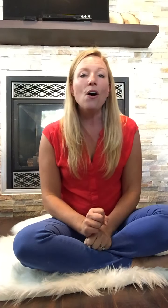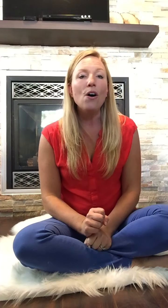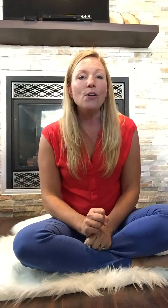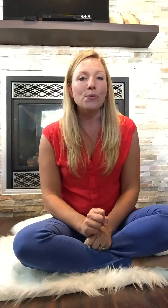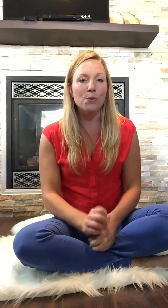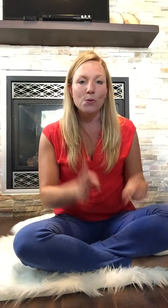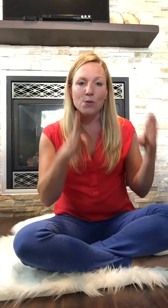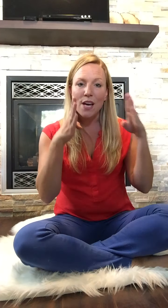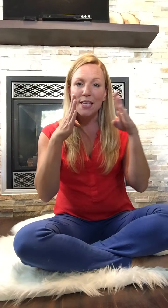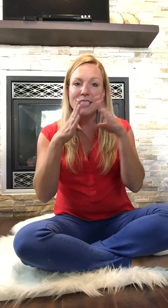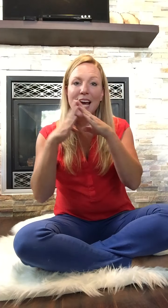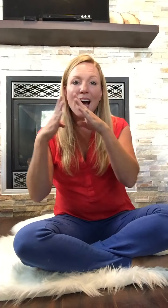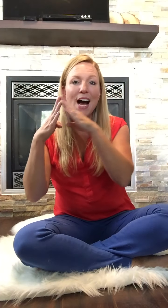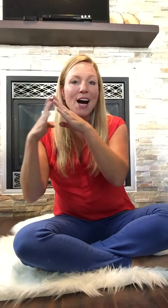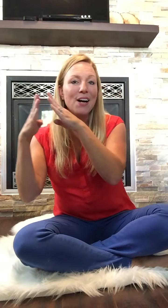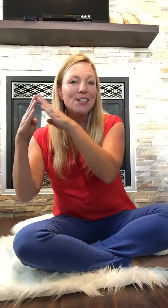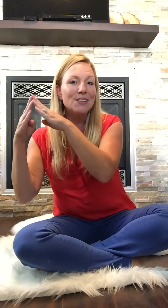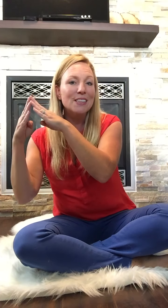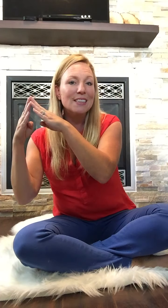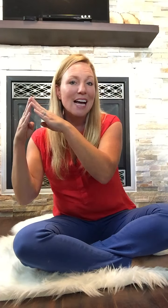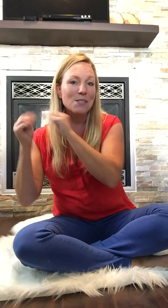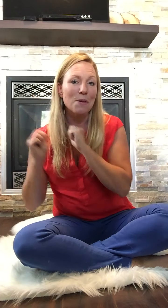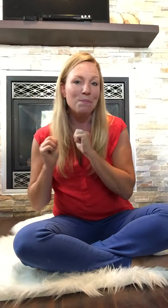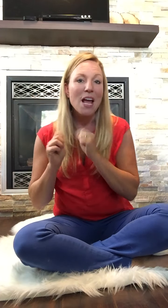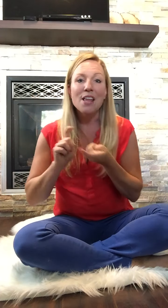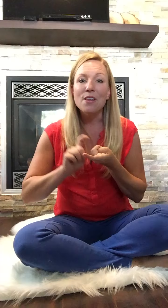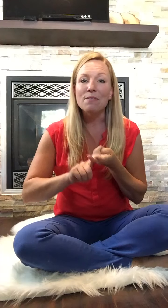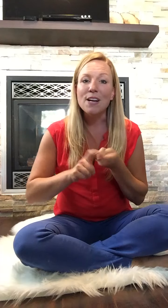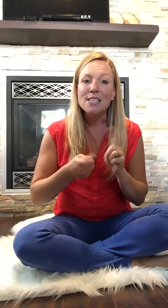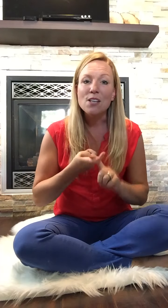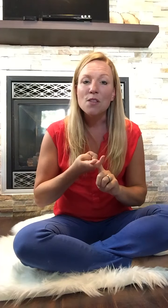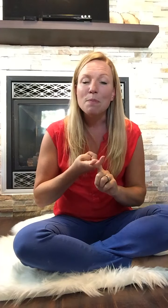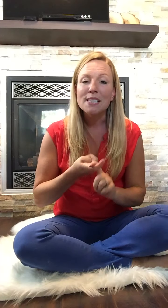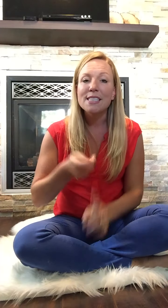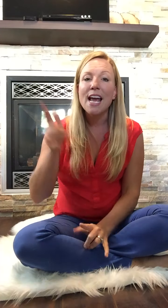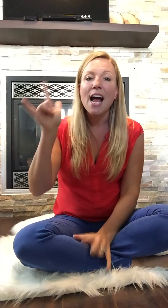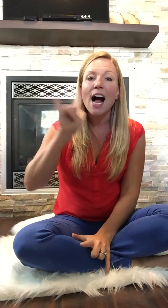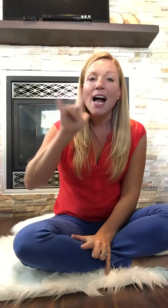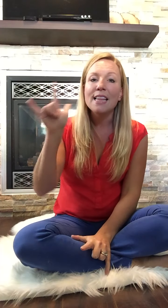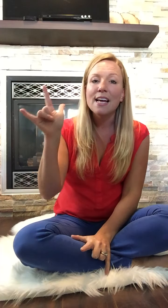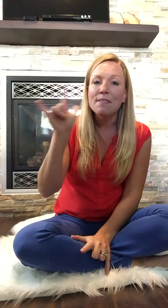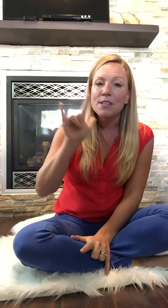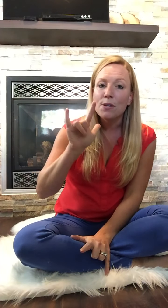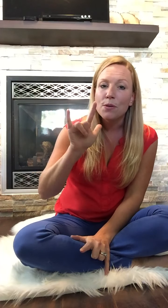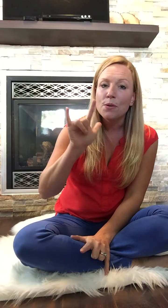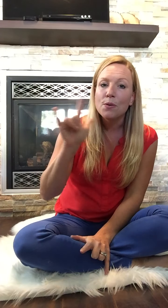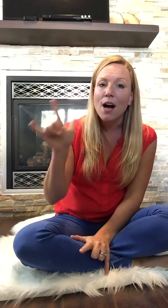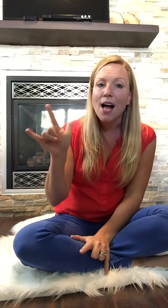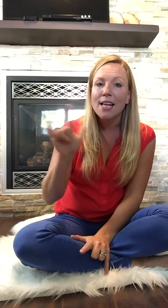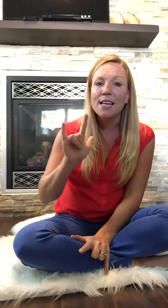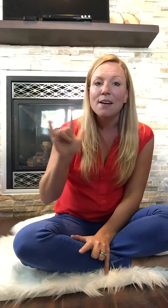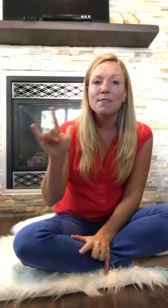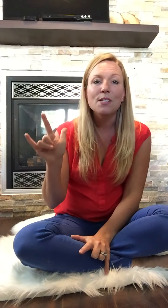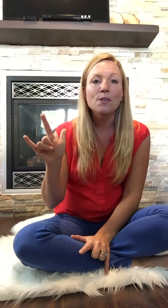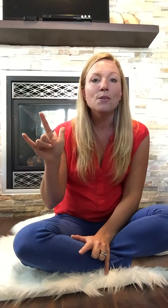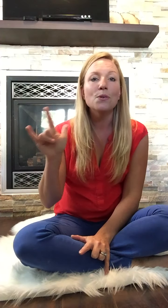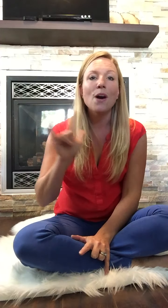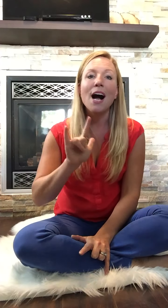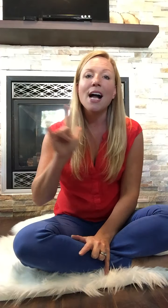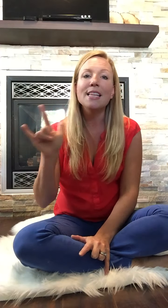all through the town. Last one. The friends on the bus say, I love you, I love you, I